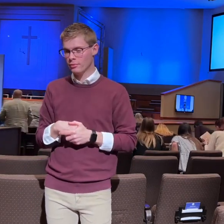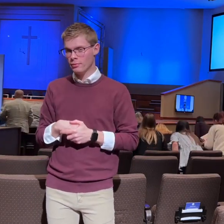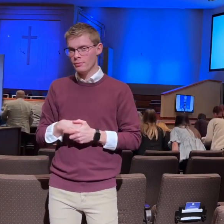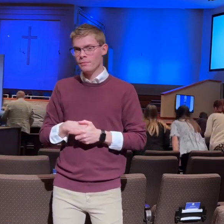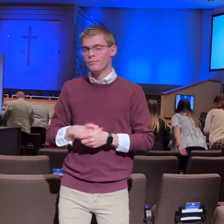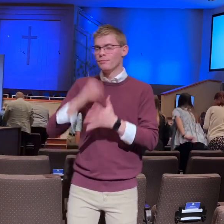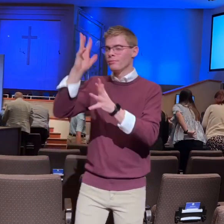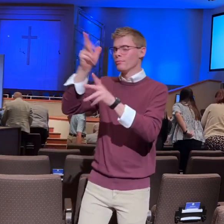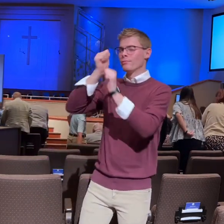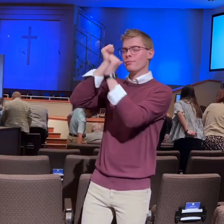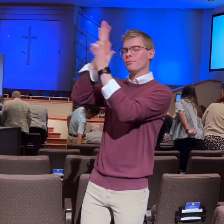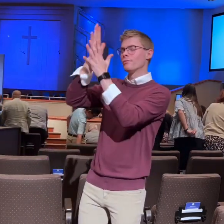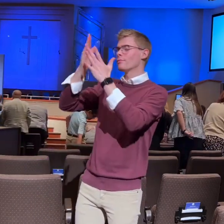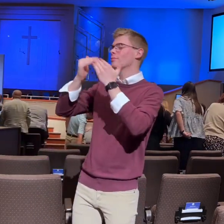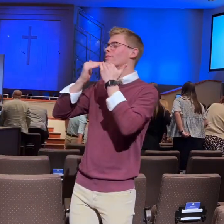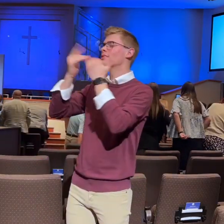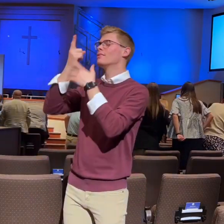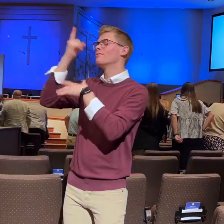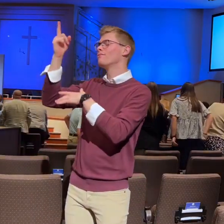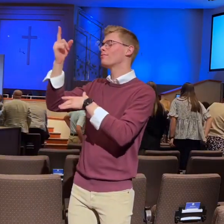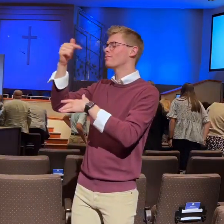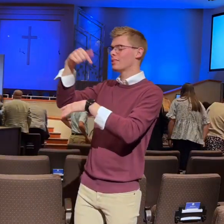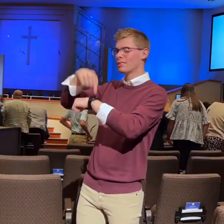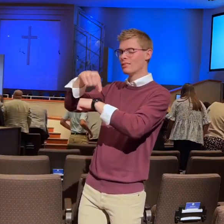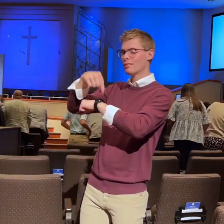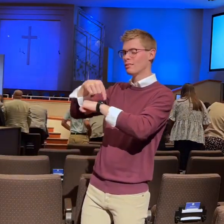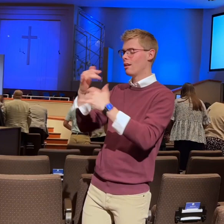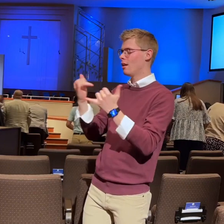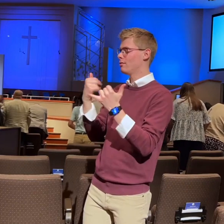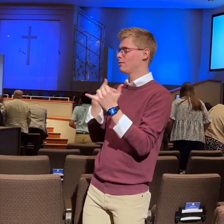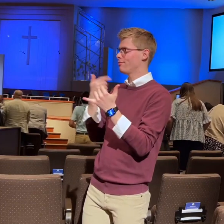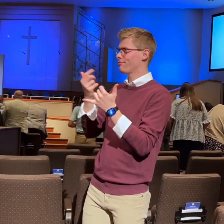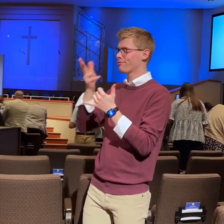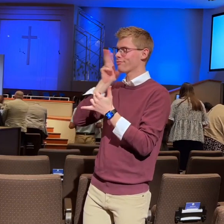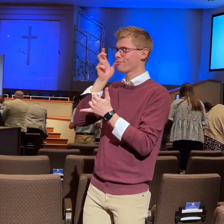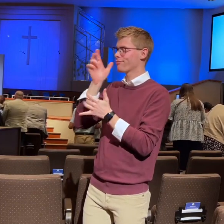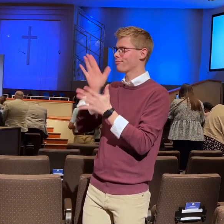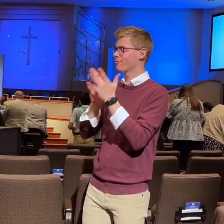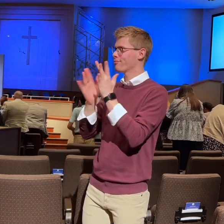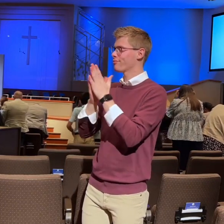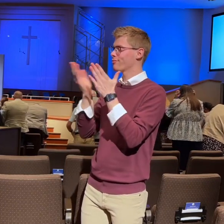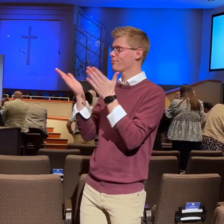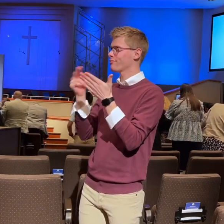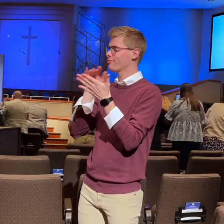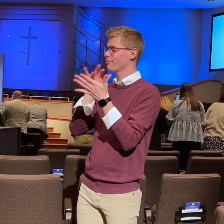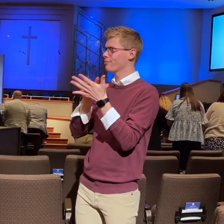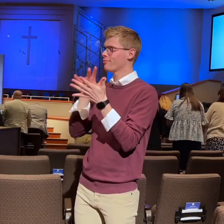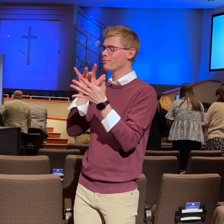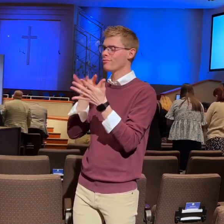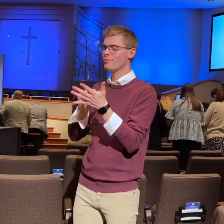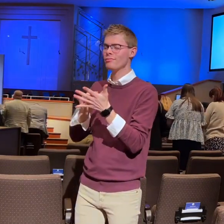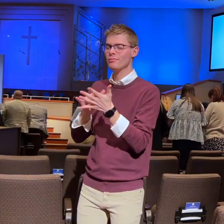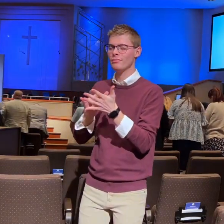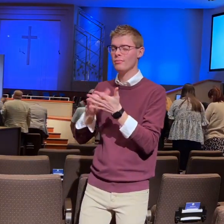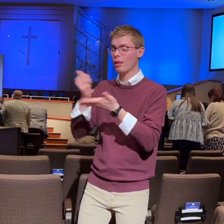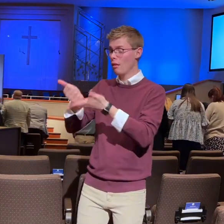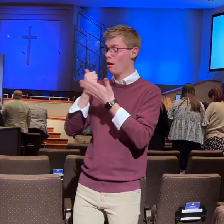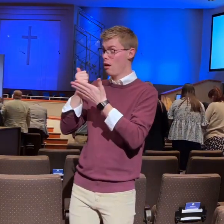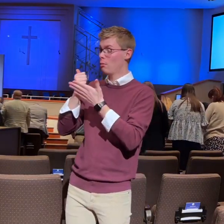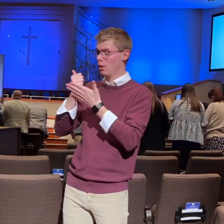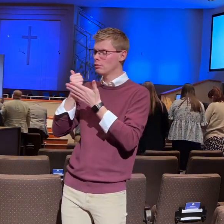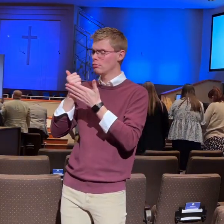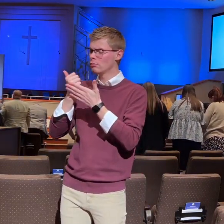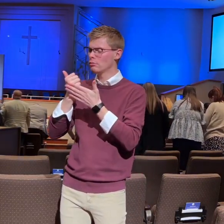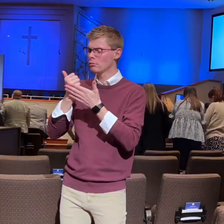Father, we thank you for this time to hear this Bible study and Lord, we pray that you would help us to humbly and diligently avoid the